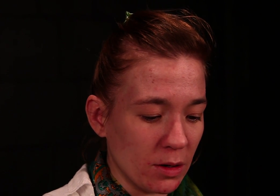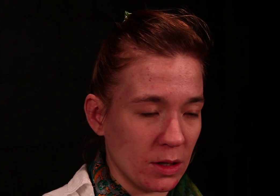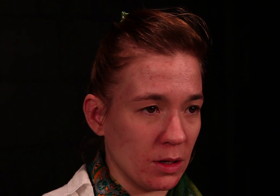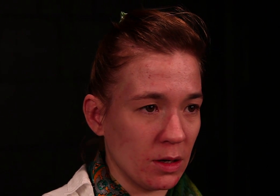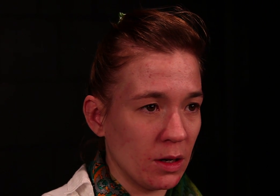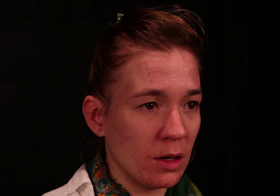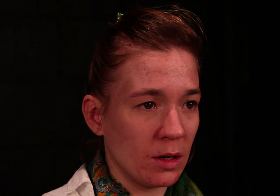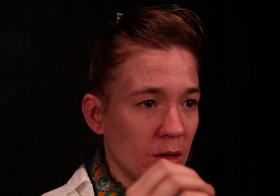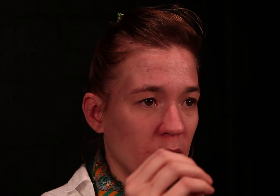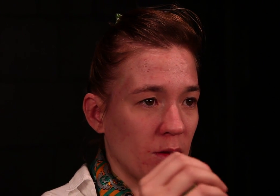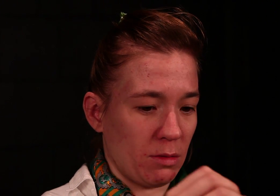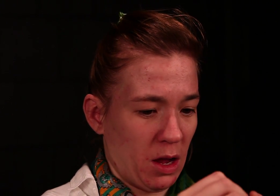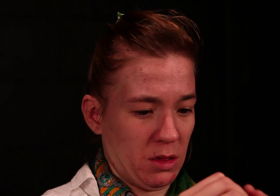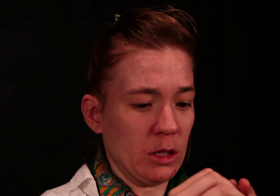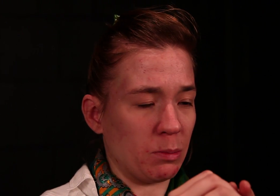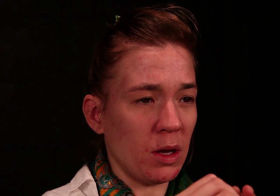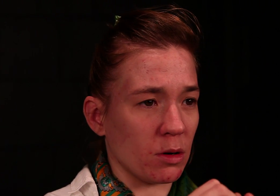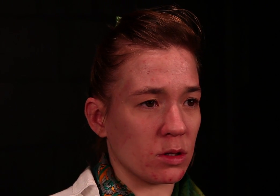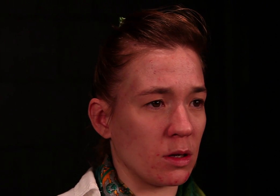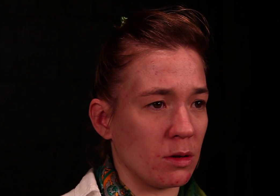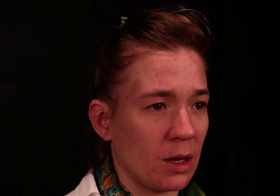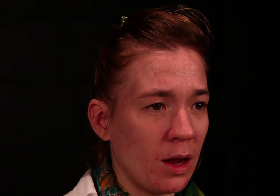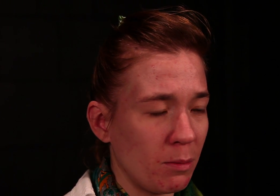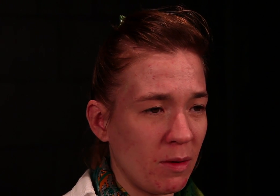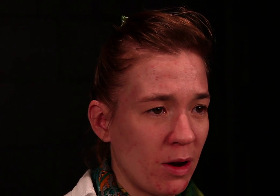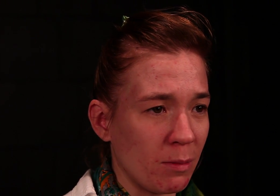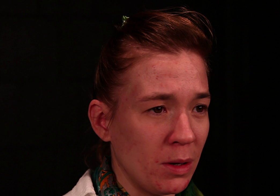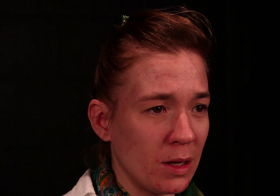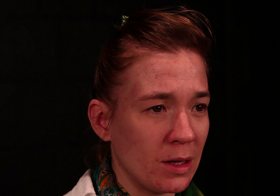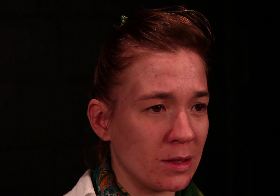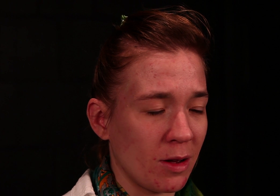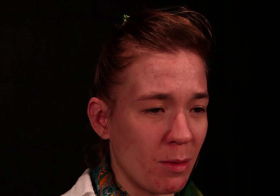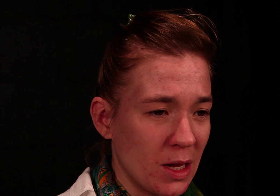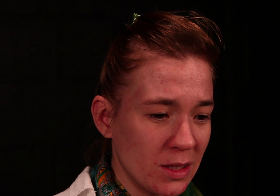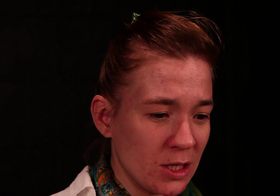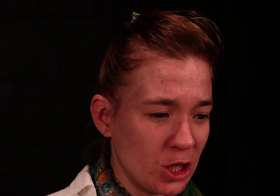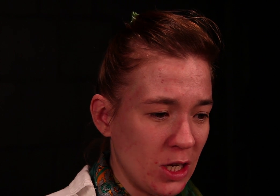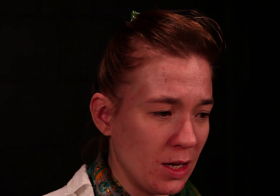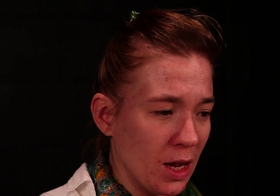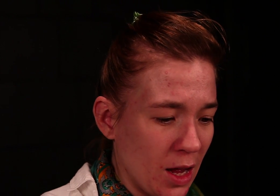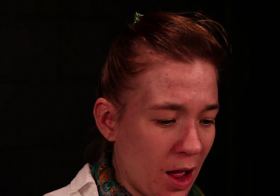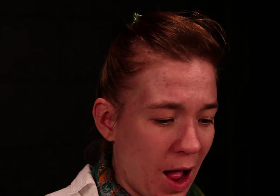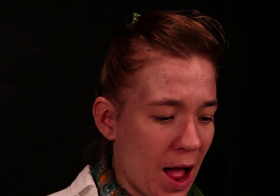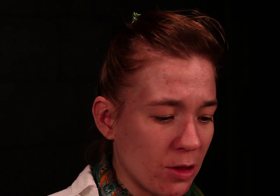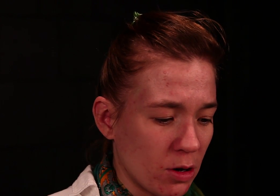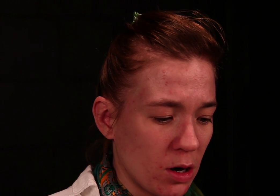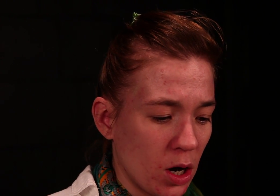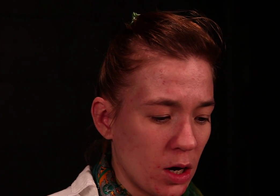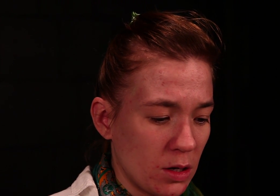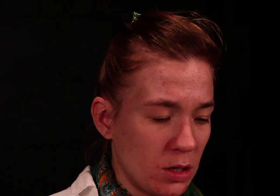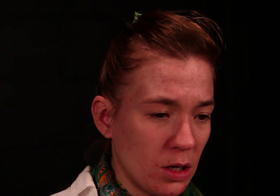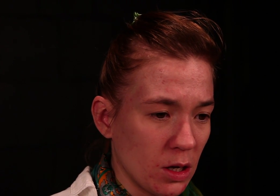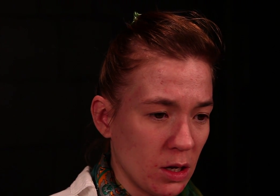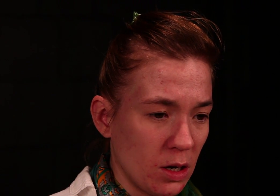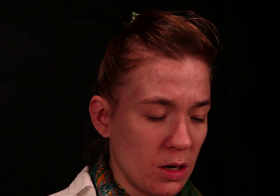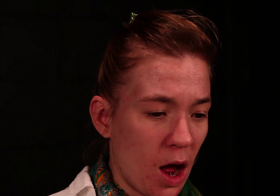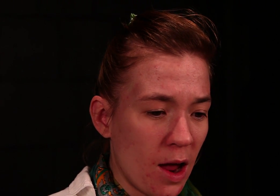than like this big or so. It can't be very big. So I'm guessing she either took a knife